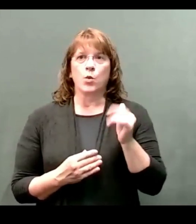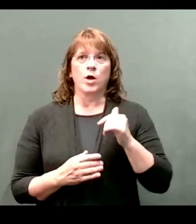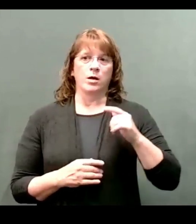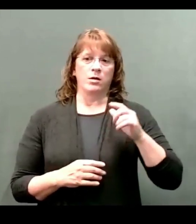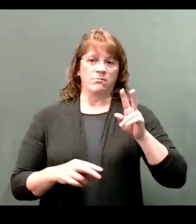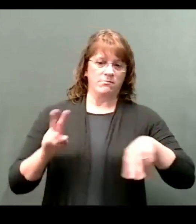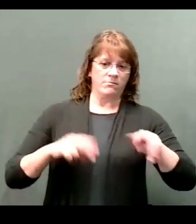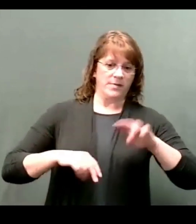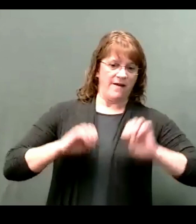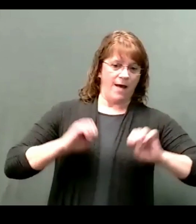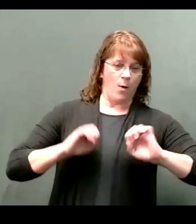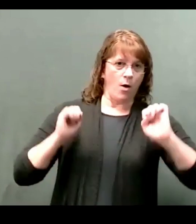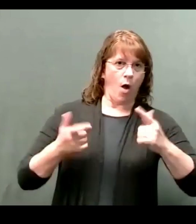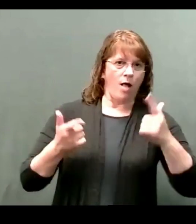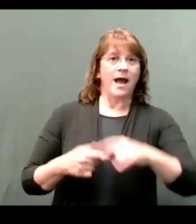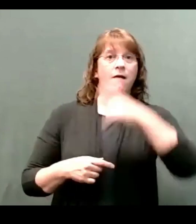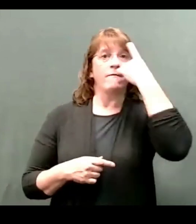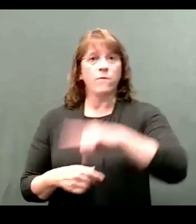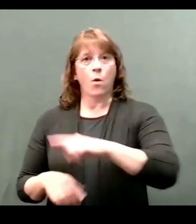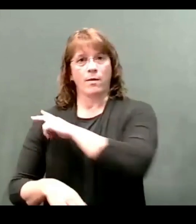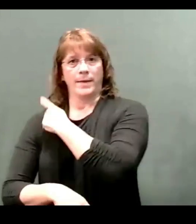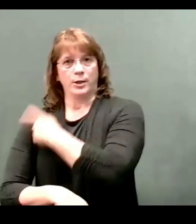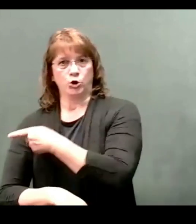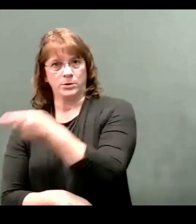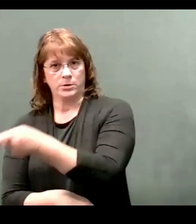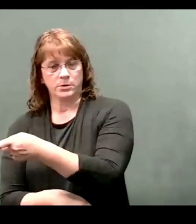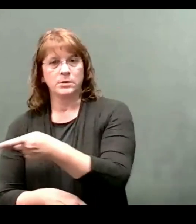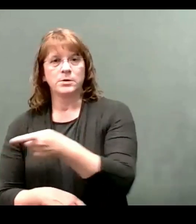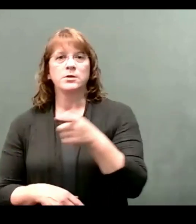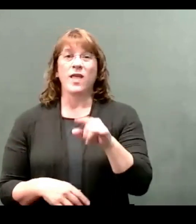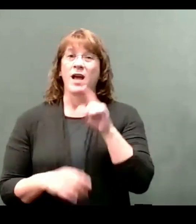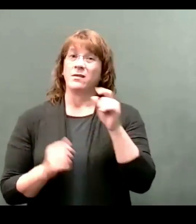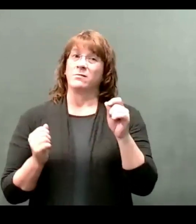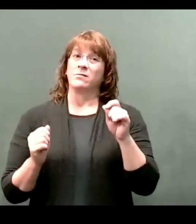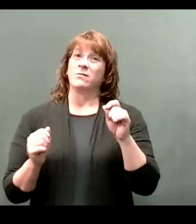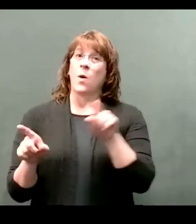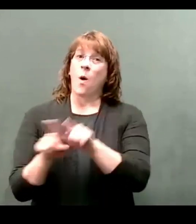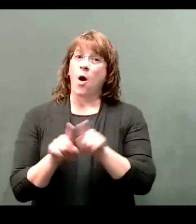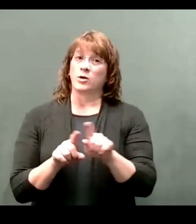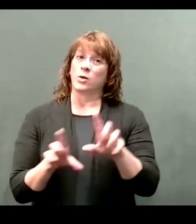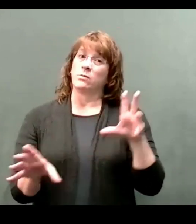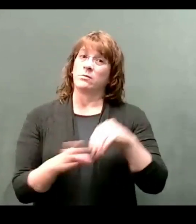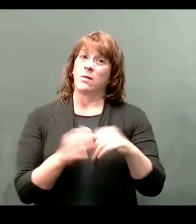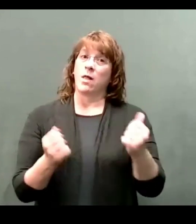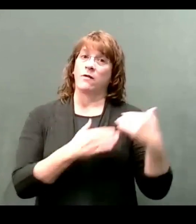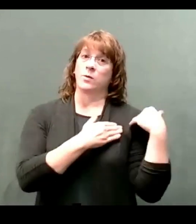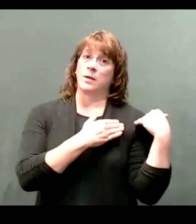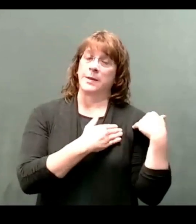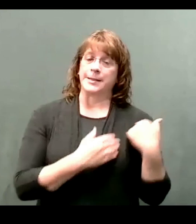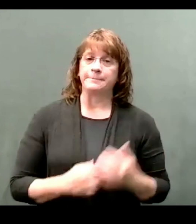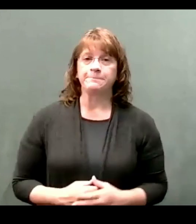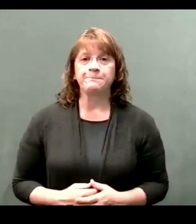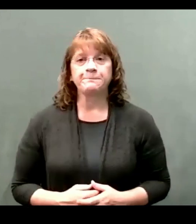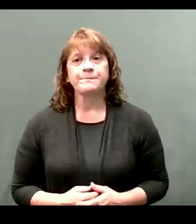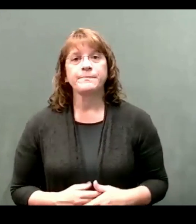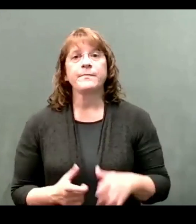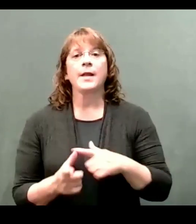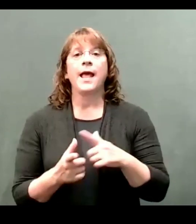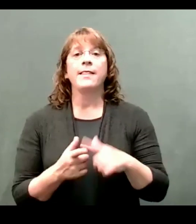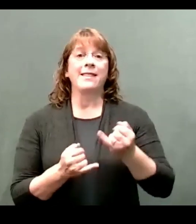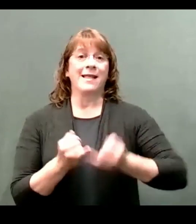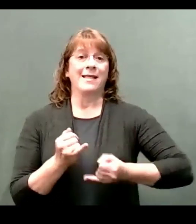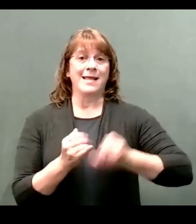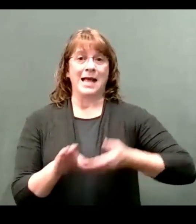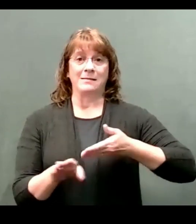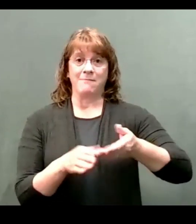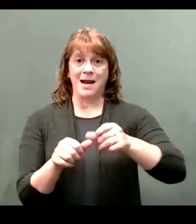evaluating all of this on behalf of our patient. That comes with a lot of responsibility with it too. And then kind of the